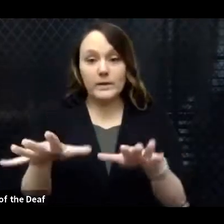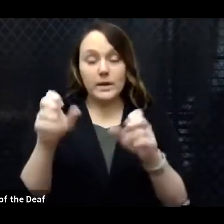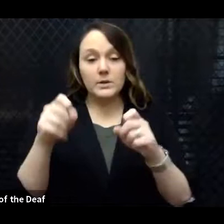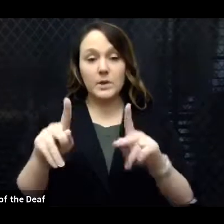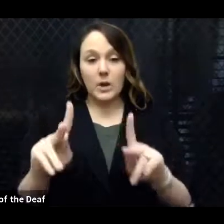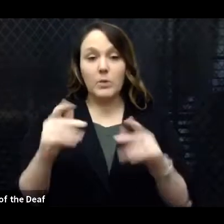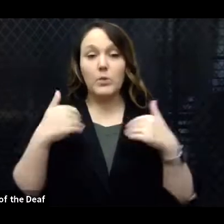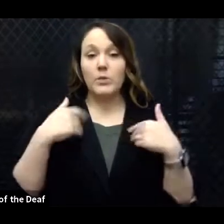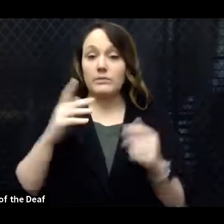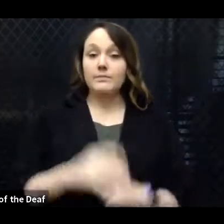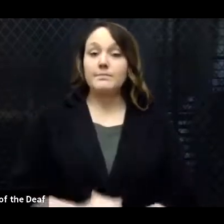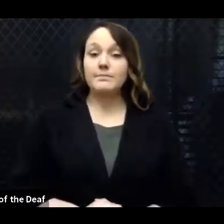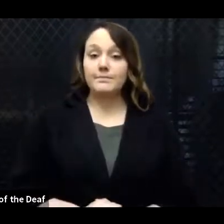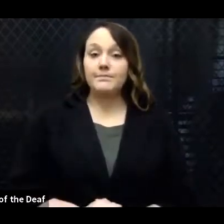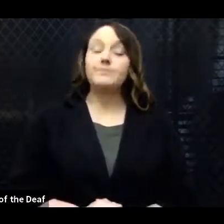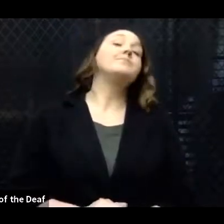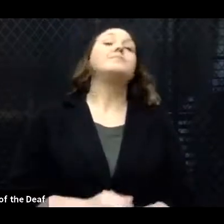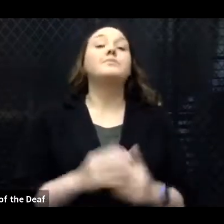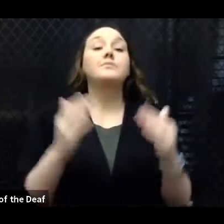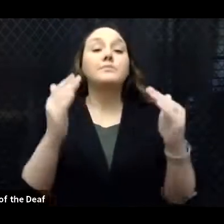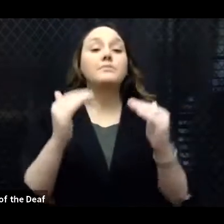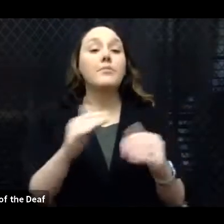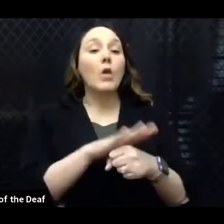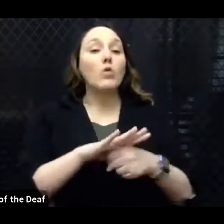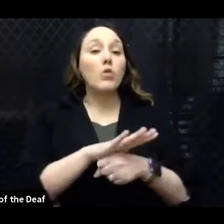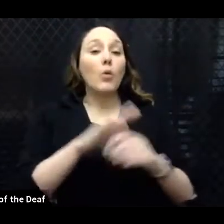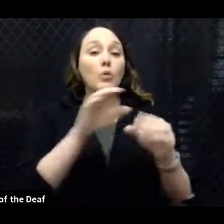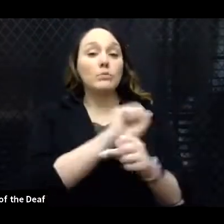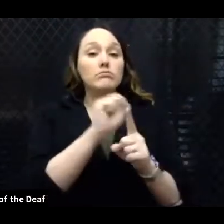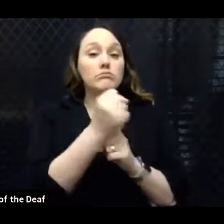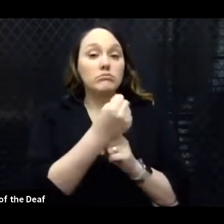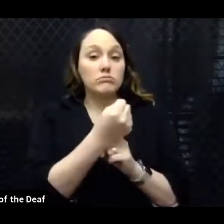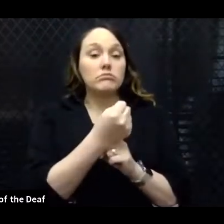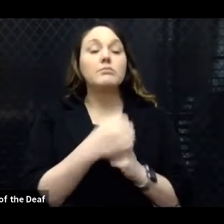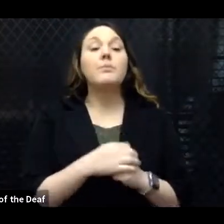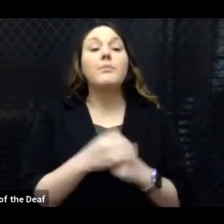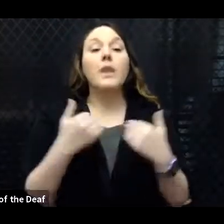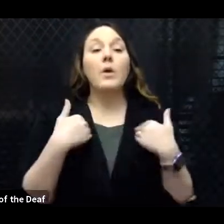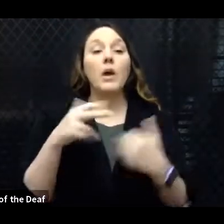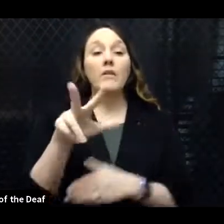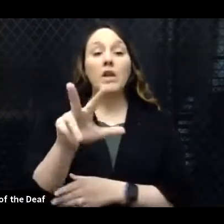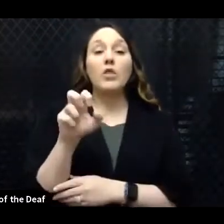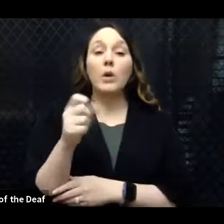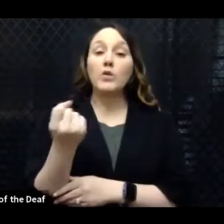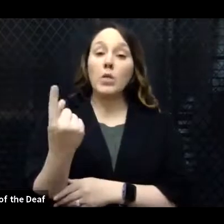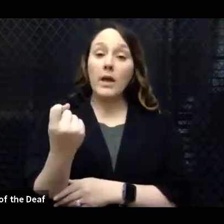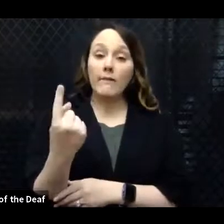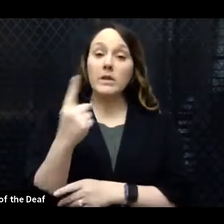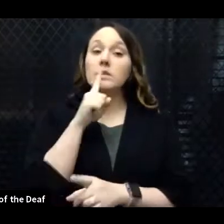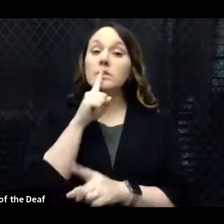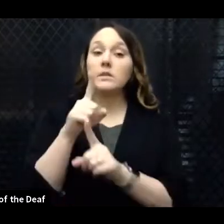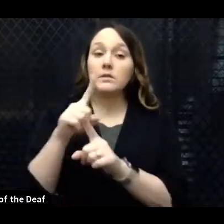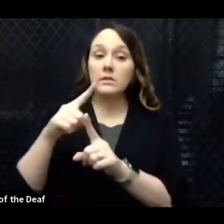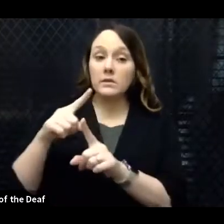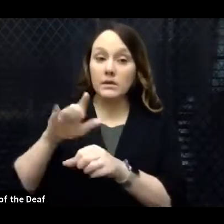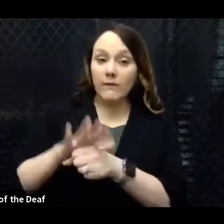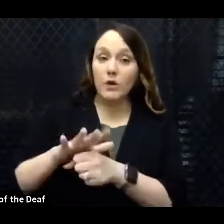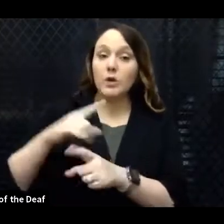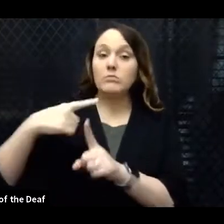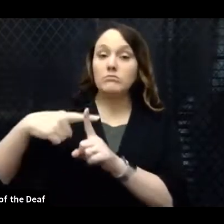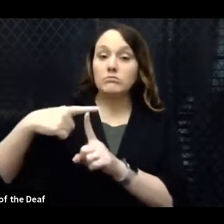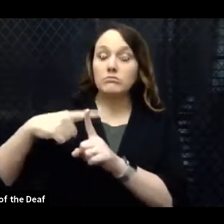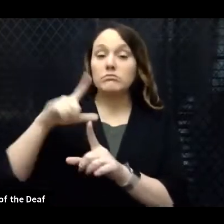in town. Moving on to our local situation. We have 311 confirmed cases of COVID-19 in Knox